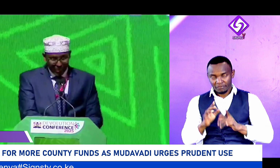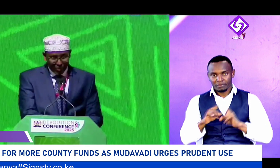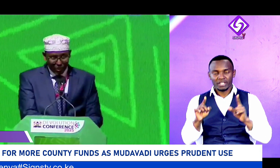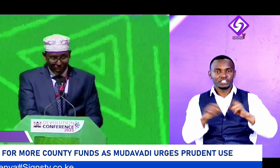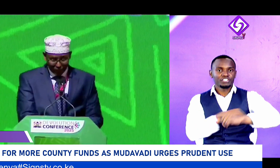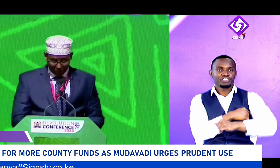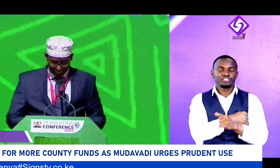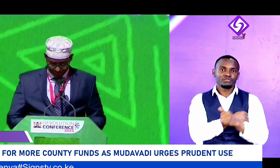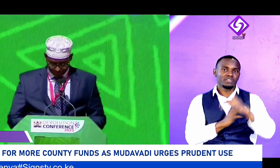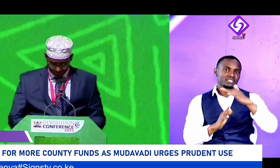My colleague from Garissa